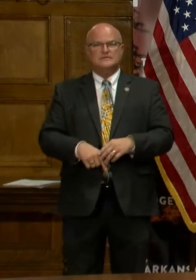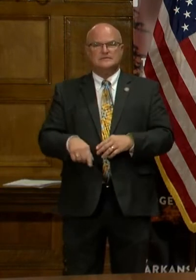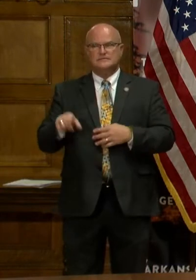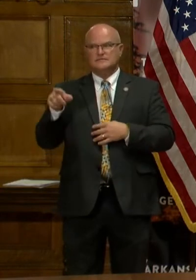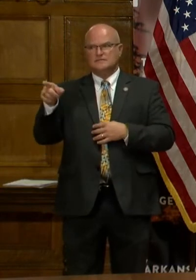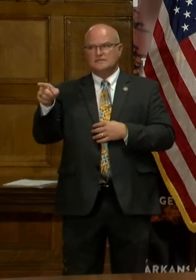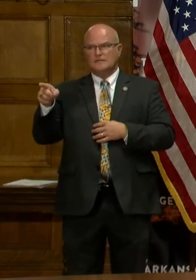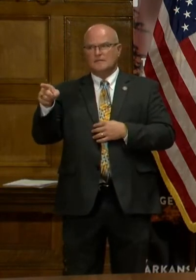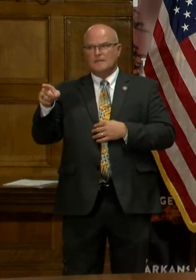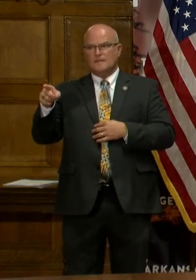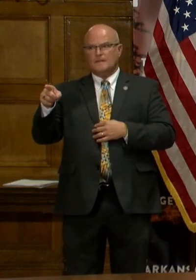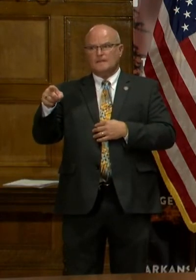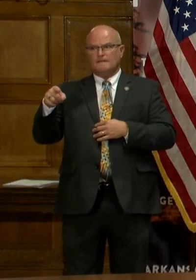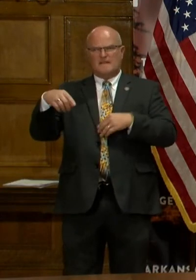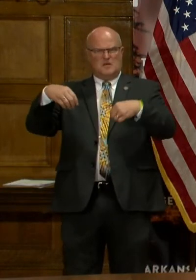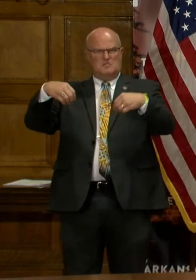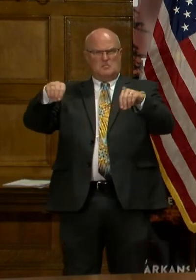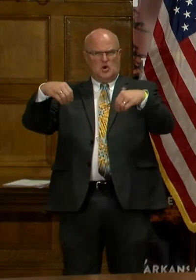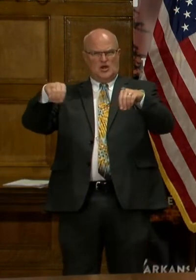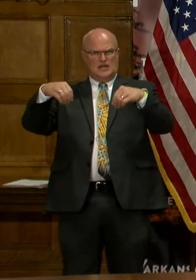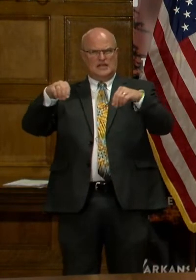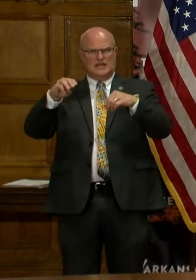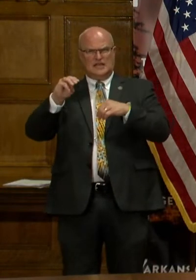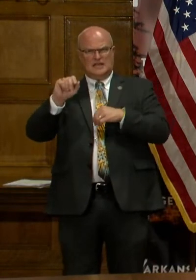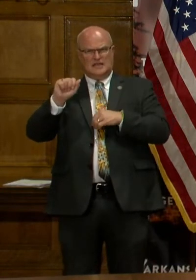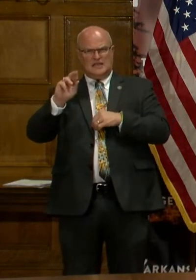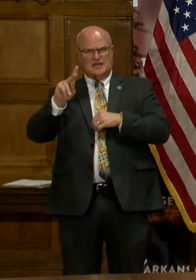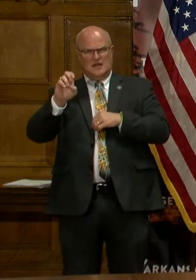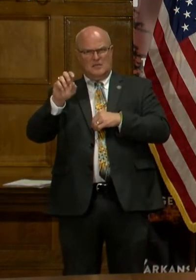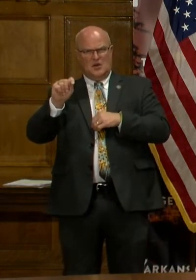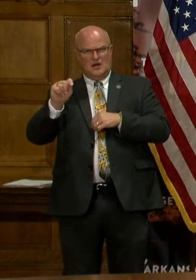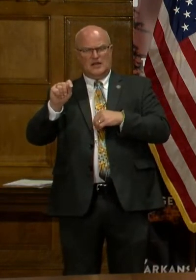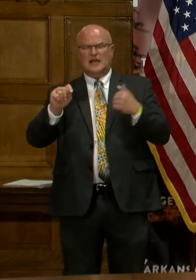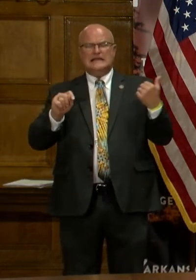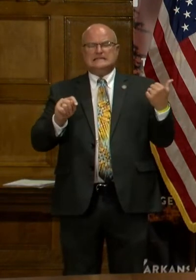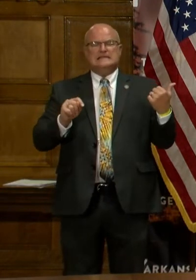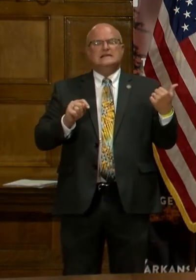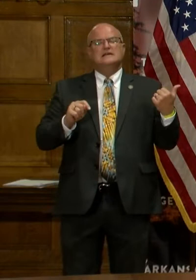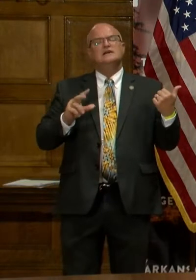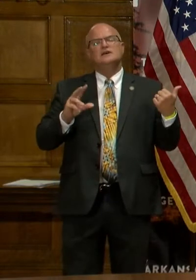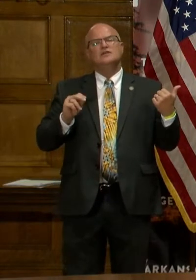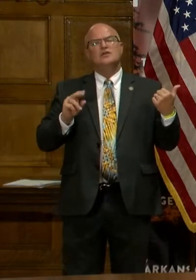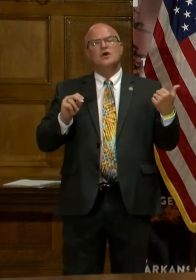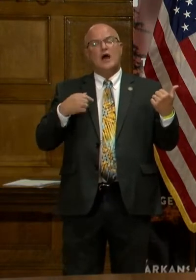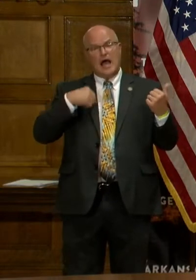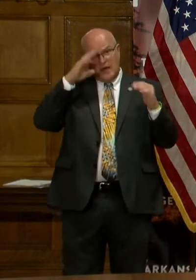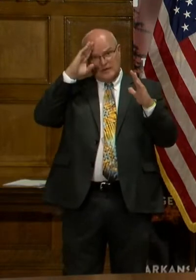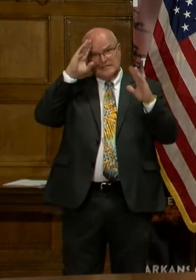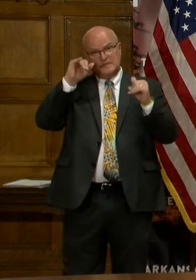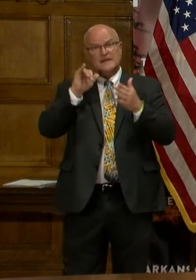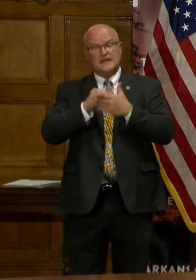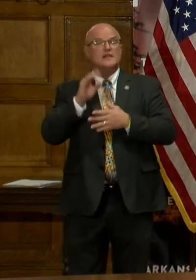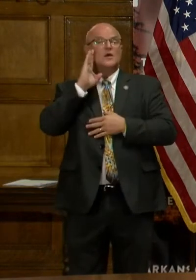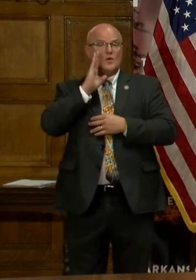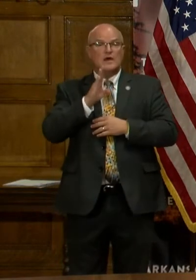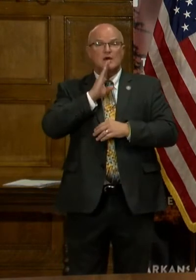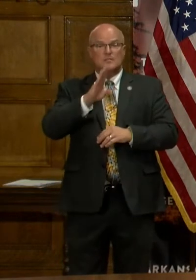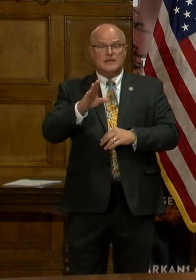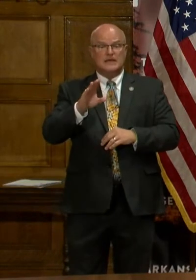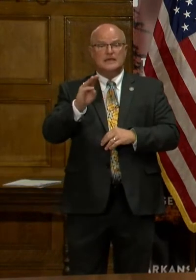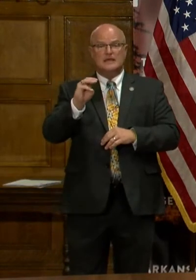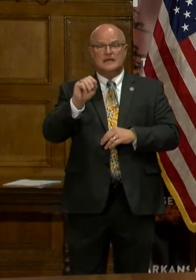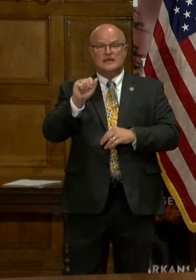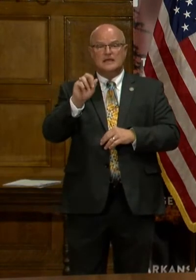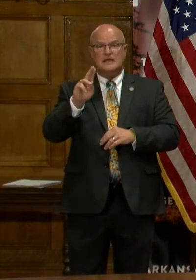No marketing, the way we're marketing, we're increasing marketing. I would expect that there will be a